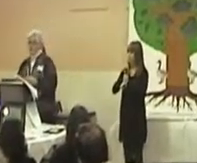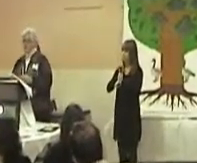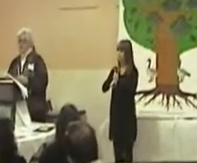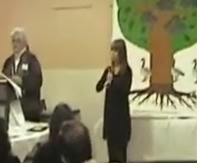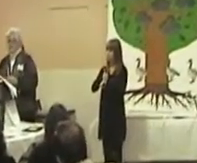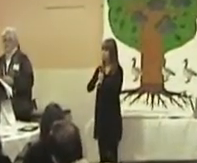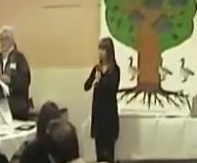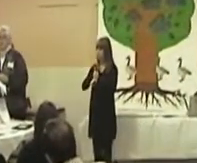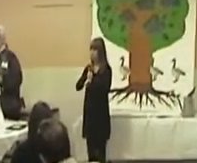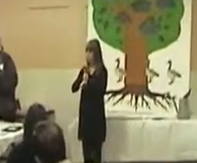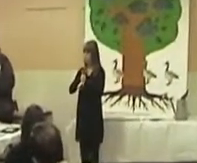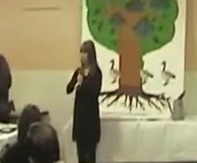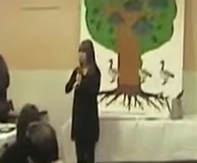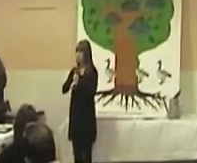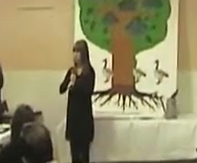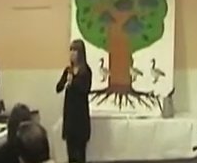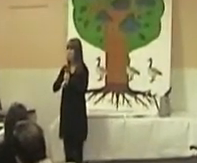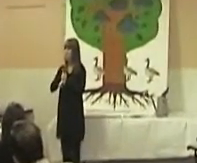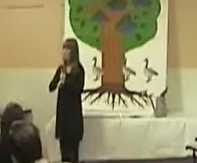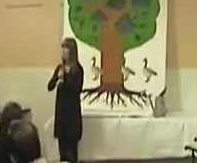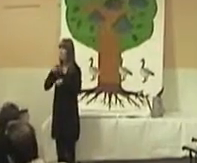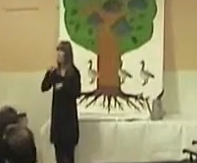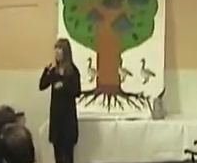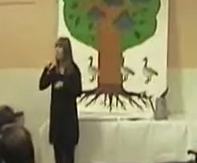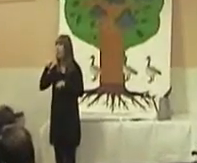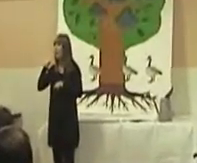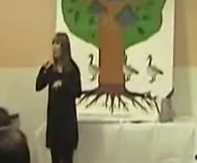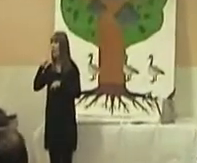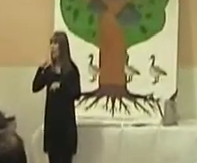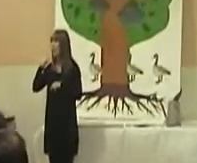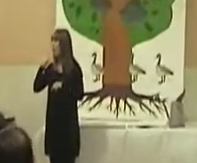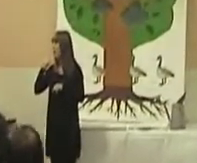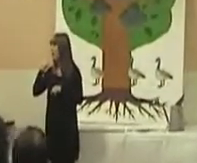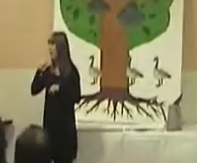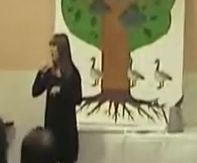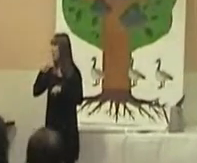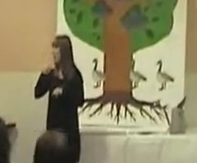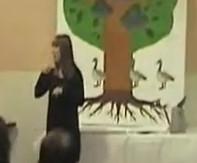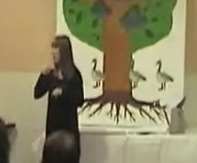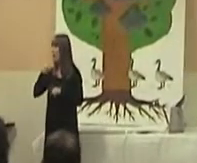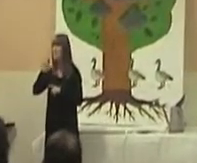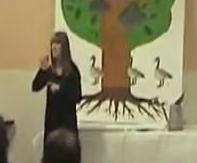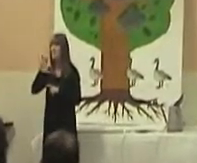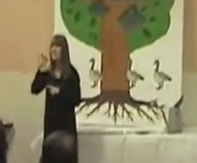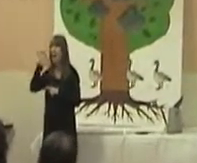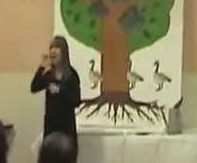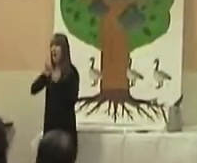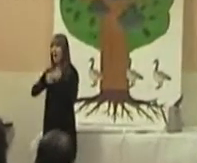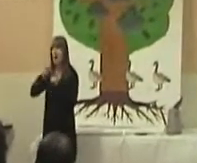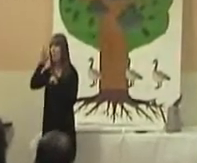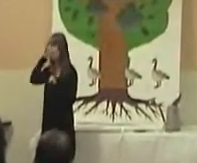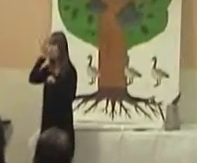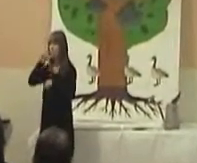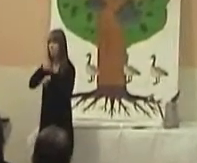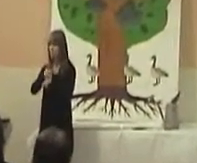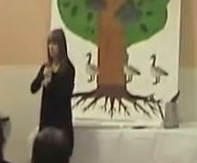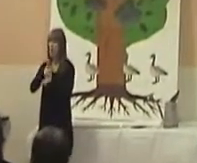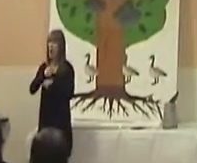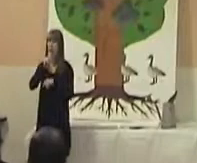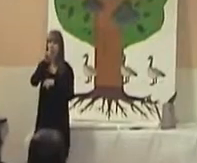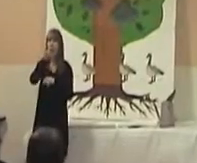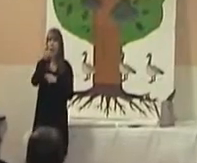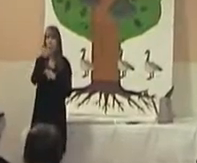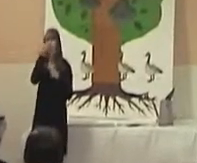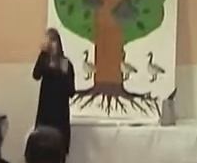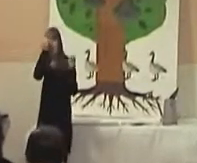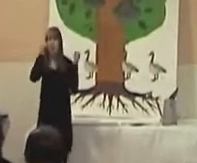an hour. It was really decided on piece by piece in the last five years by many people in this room. Many people have been working for a